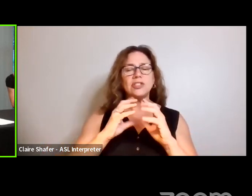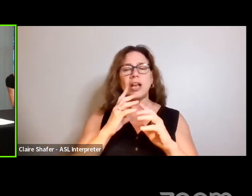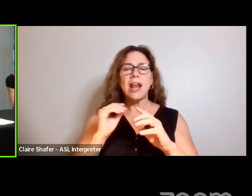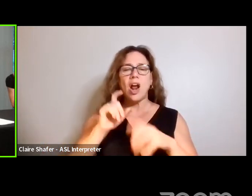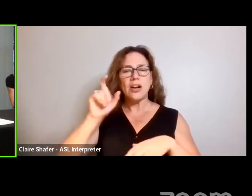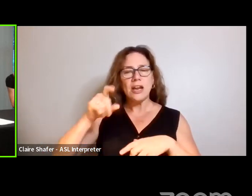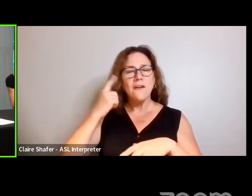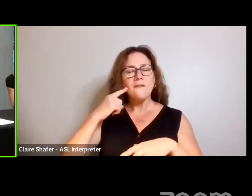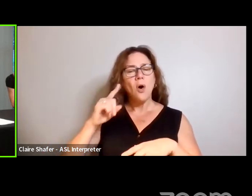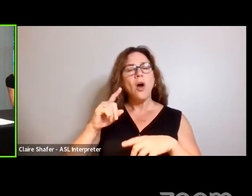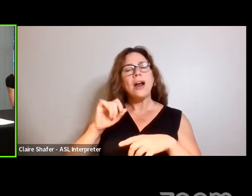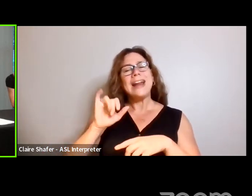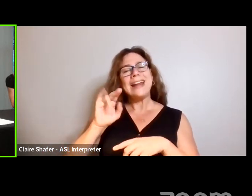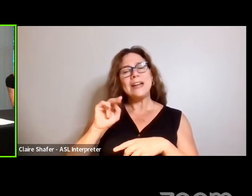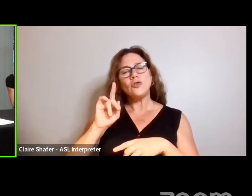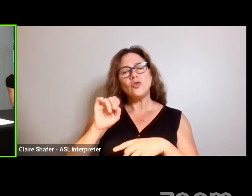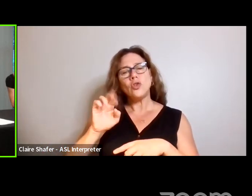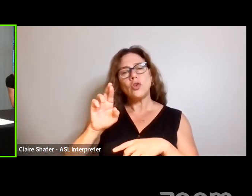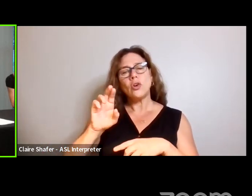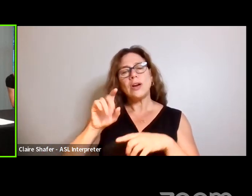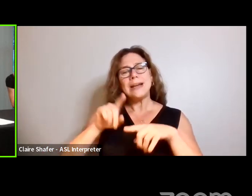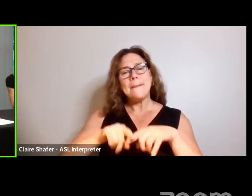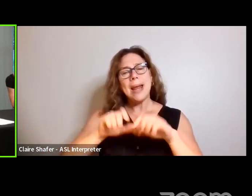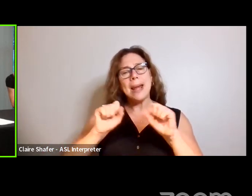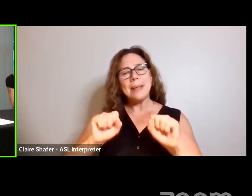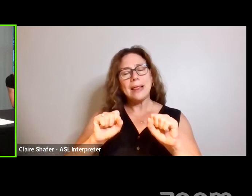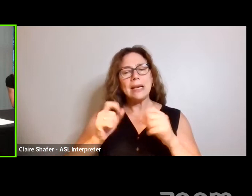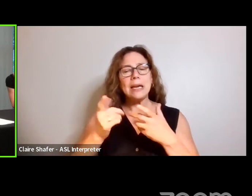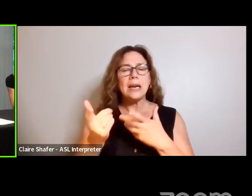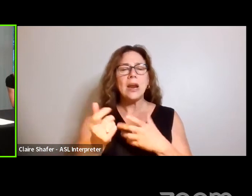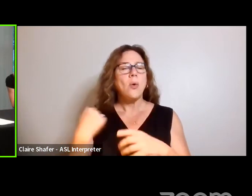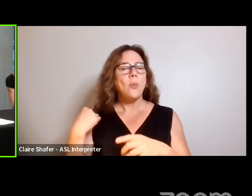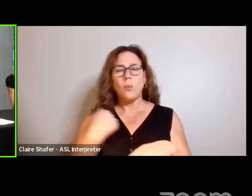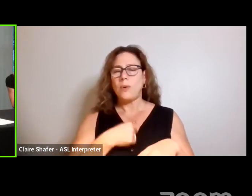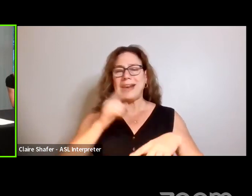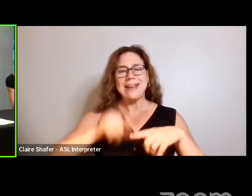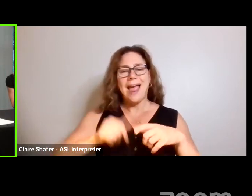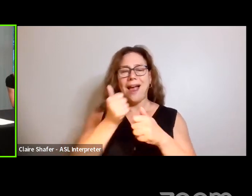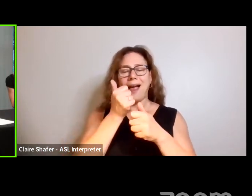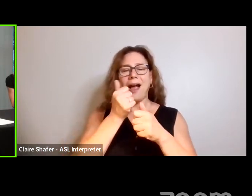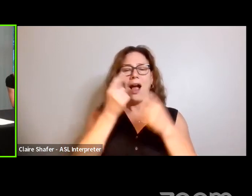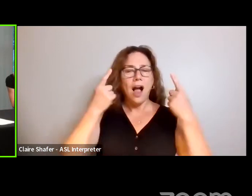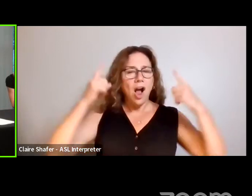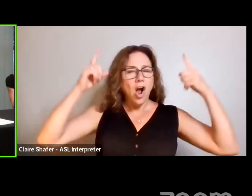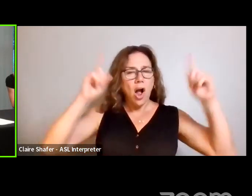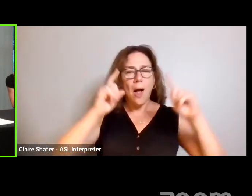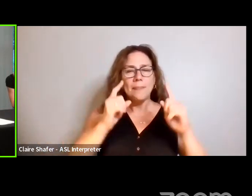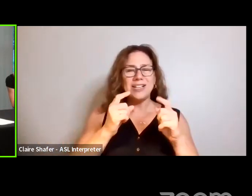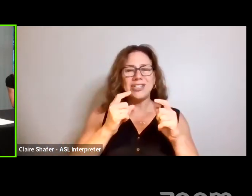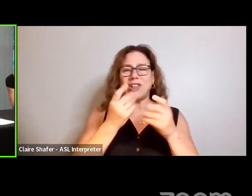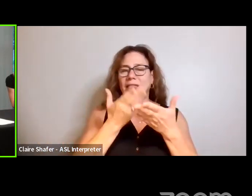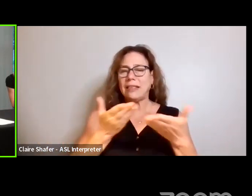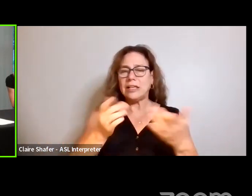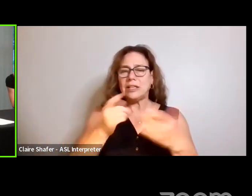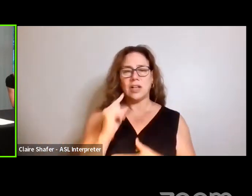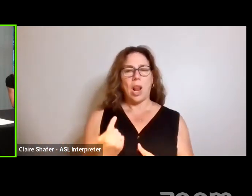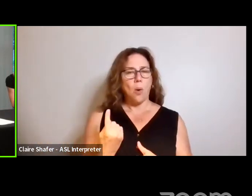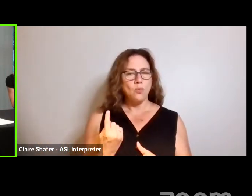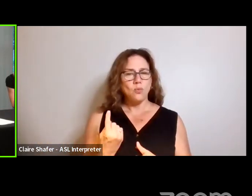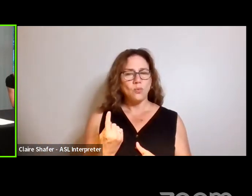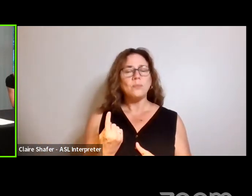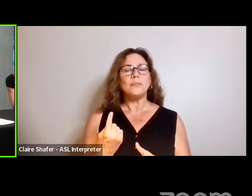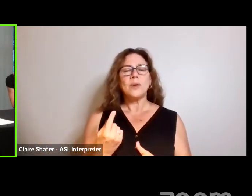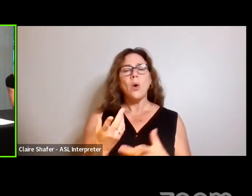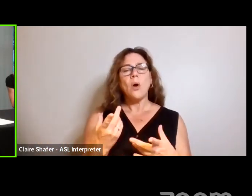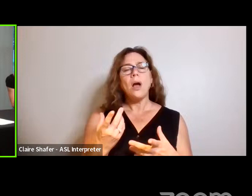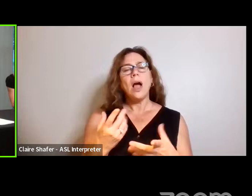In other words, we can't accomplish our what alone, and neither can our students. So I talked about what makes us strong as a